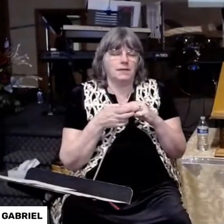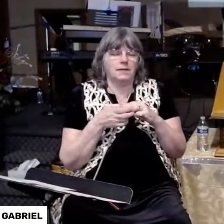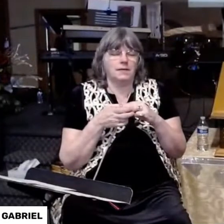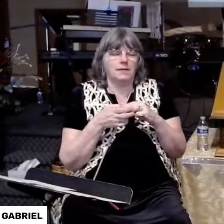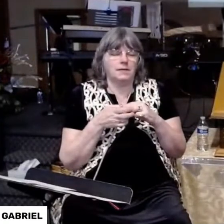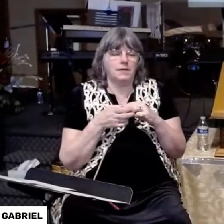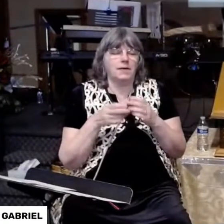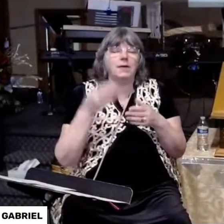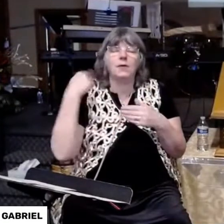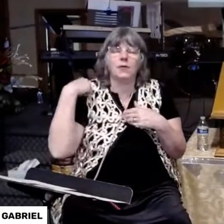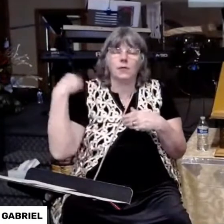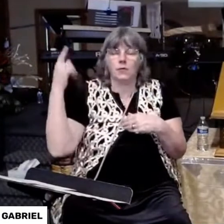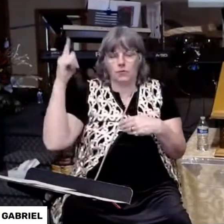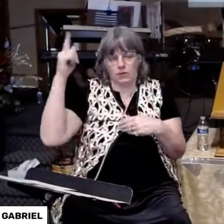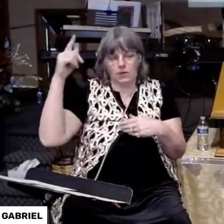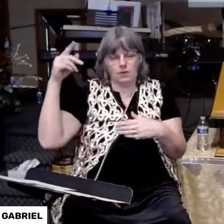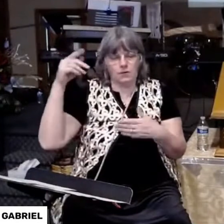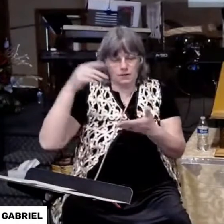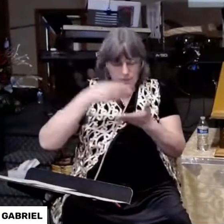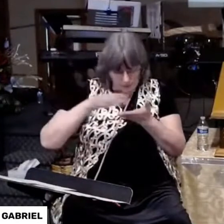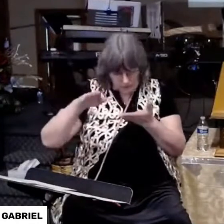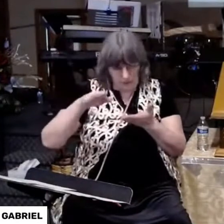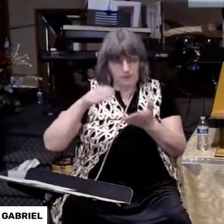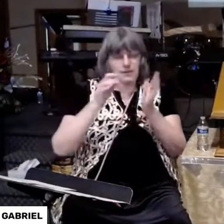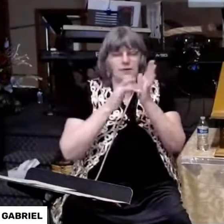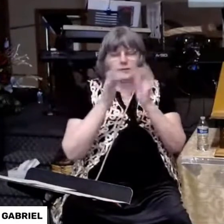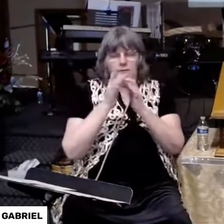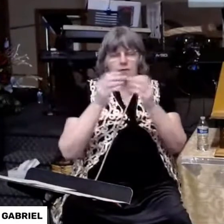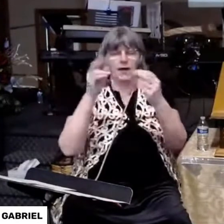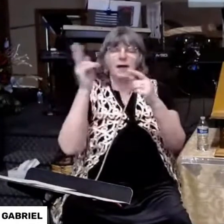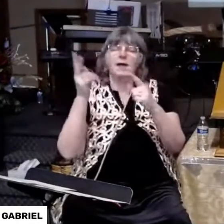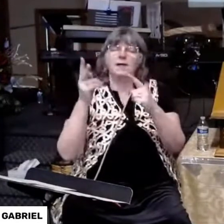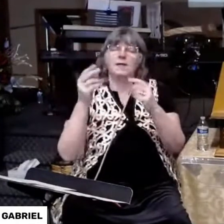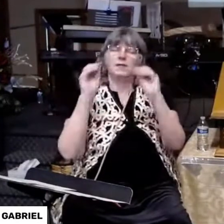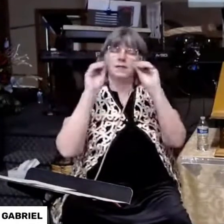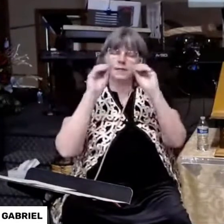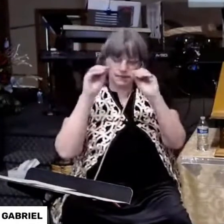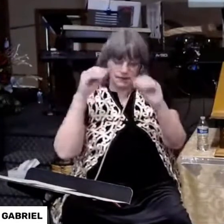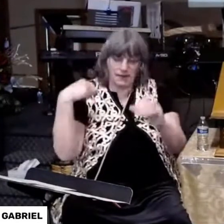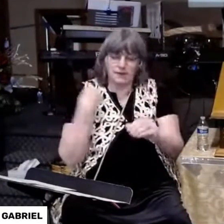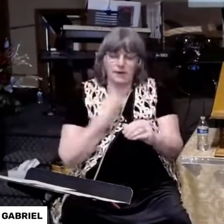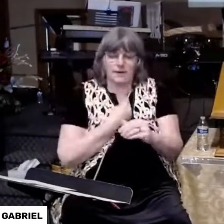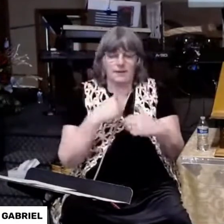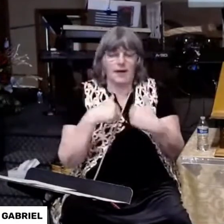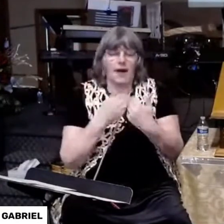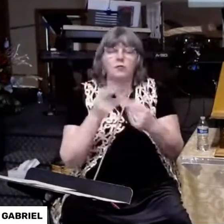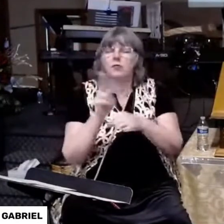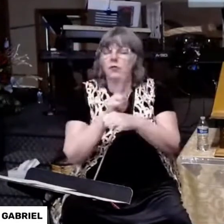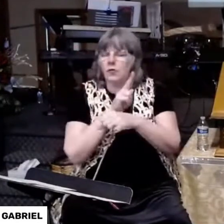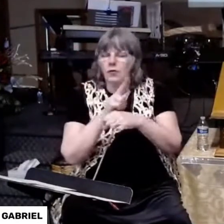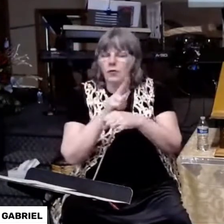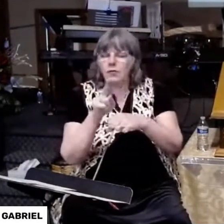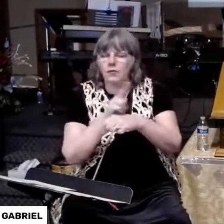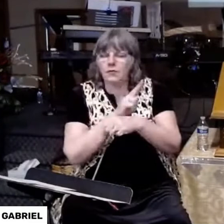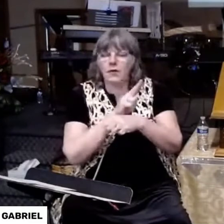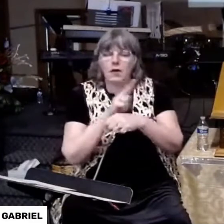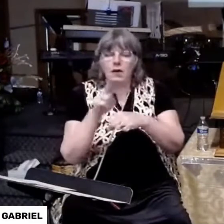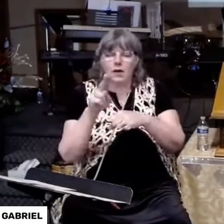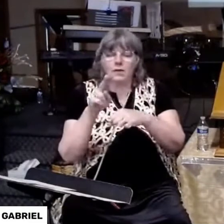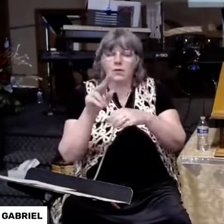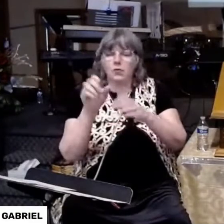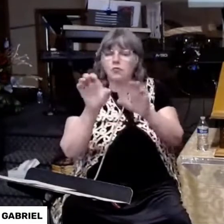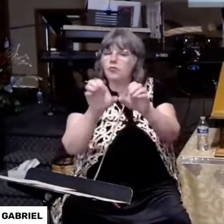You sent us Yeshua to tell us how to use the teachings of the Torah in